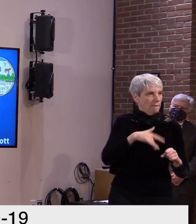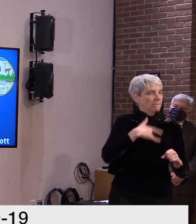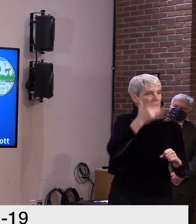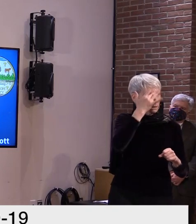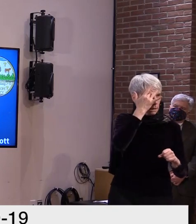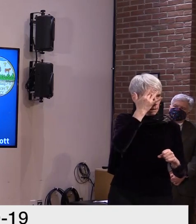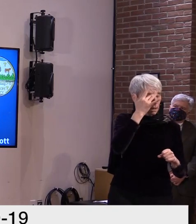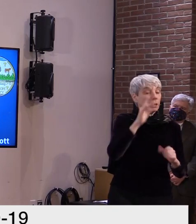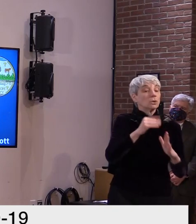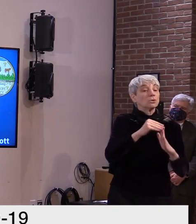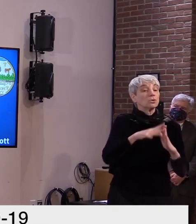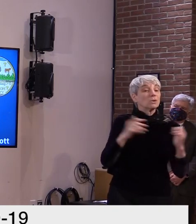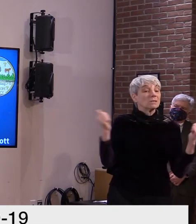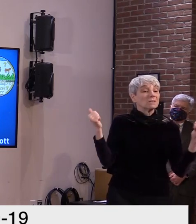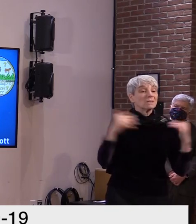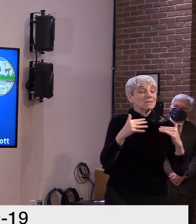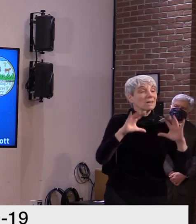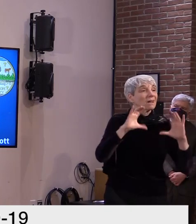learning.